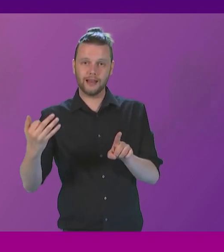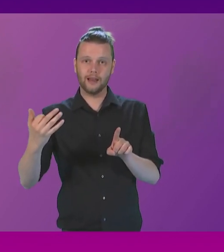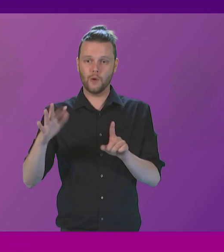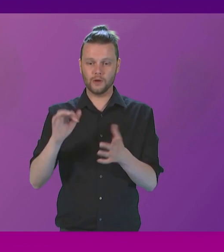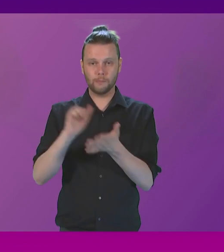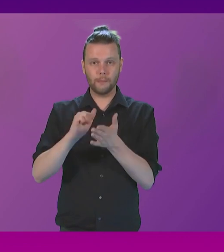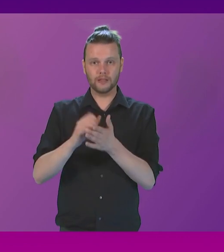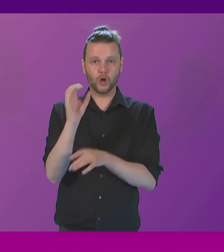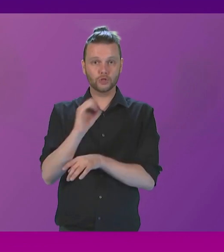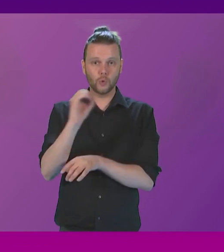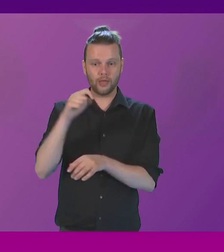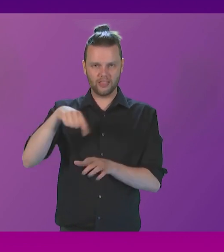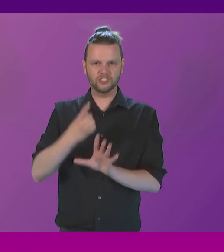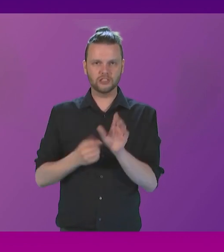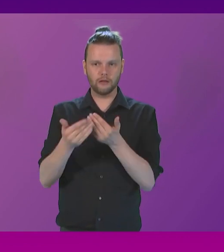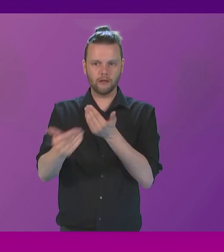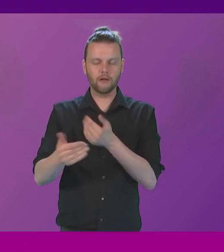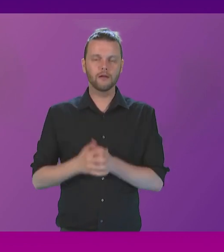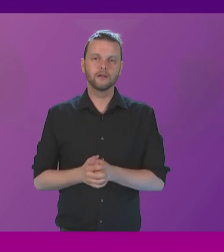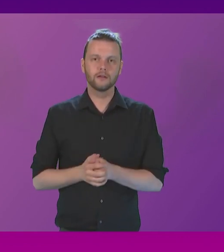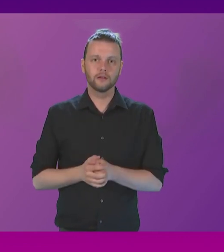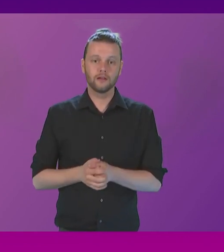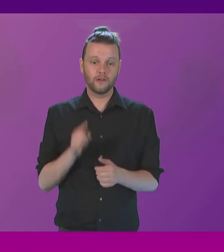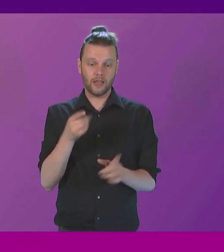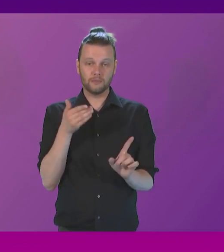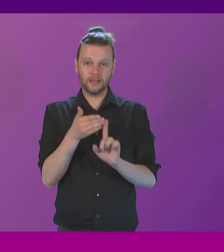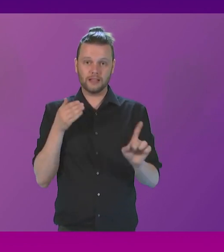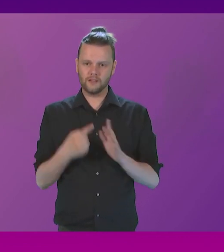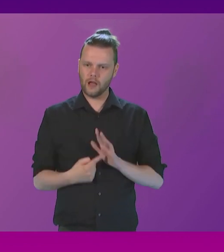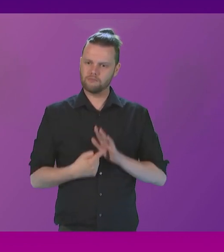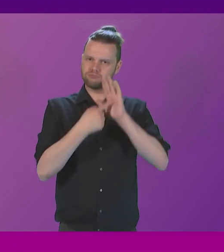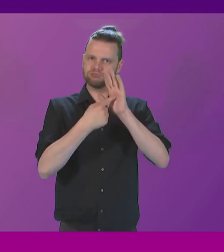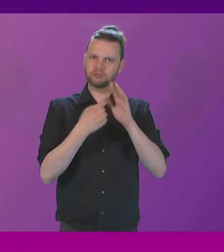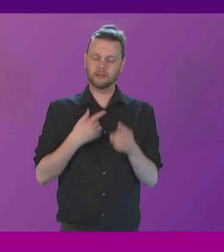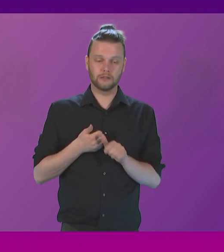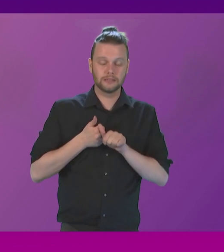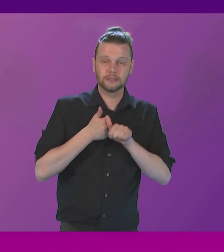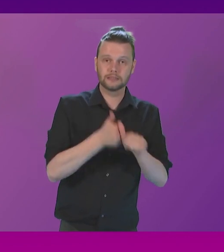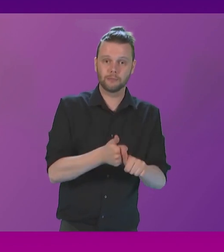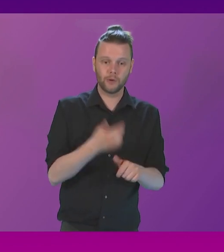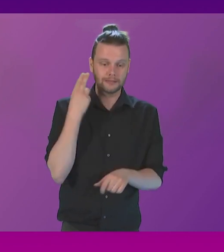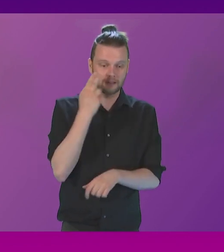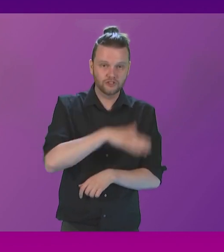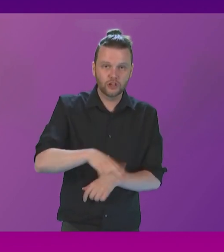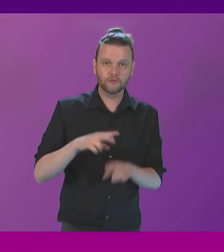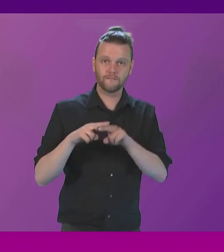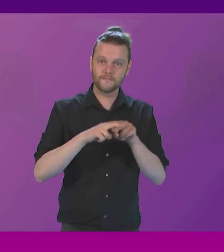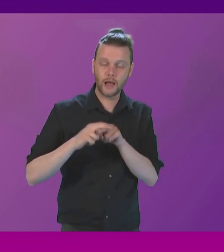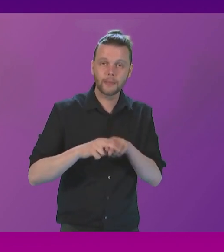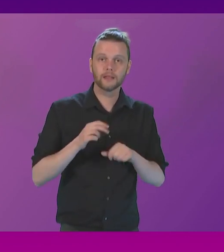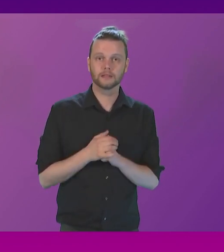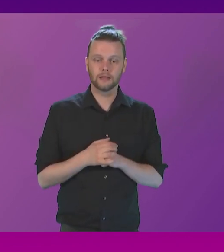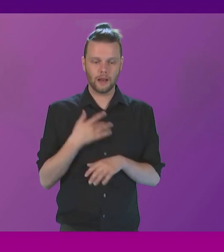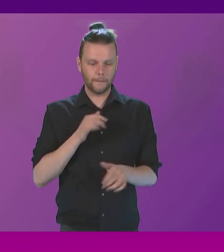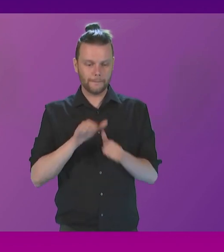published in October this year. As part of that, we've identified three key priorities, which include support for deaf children and their families, and